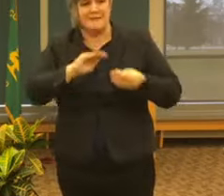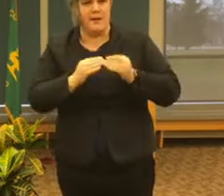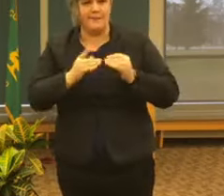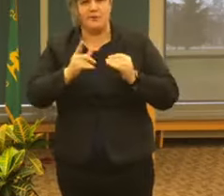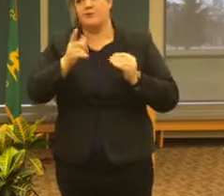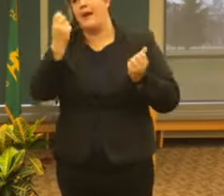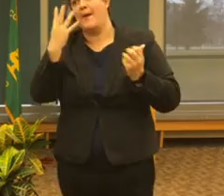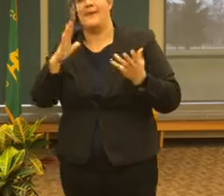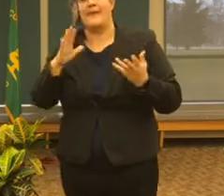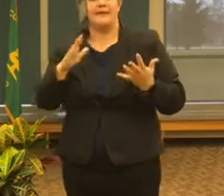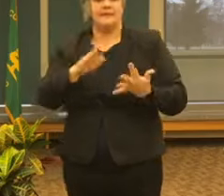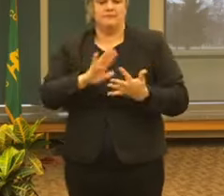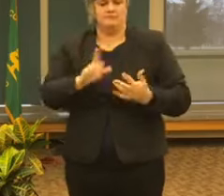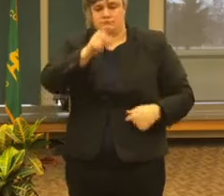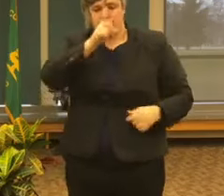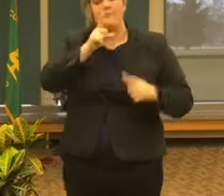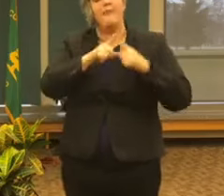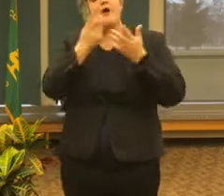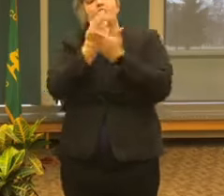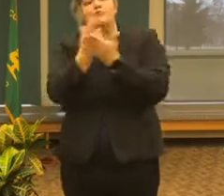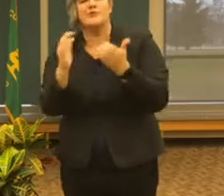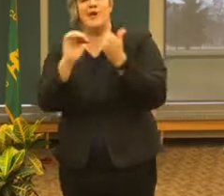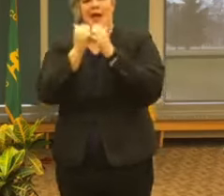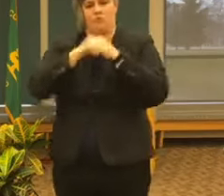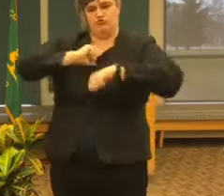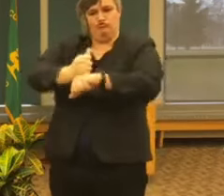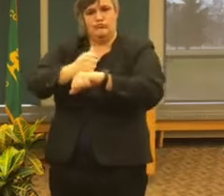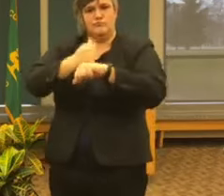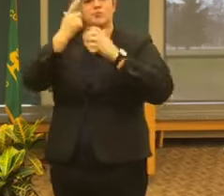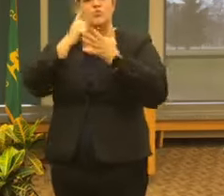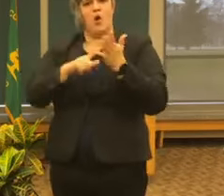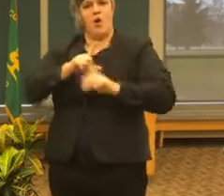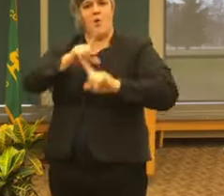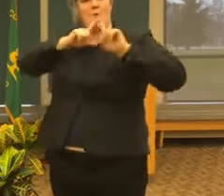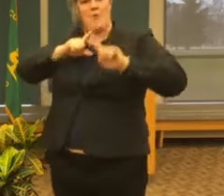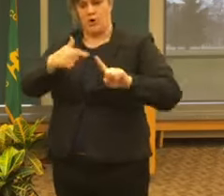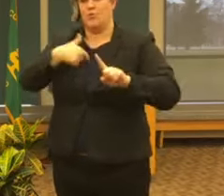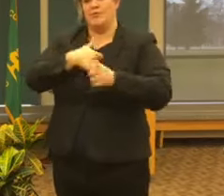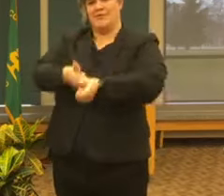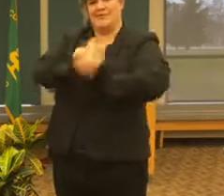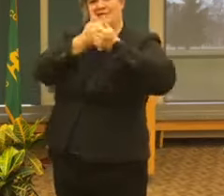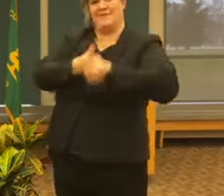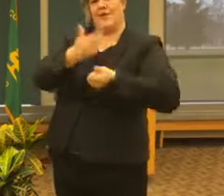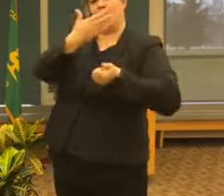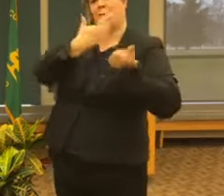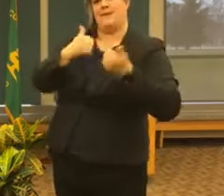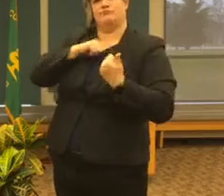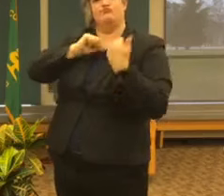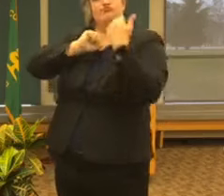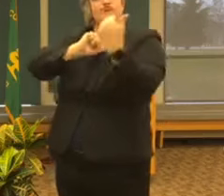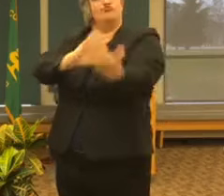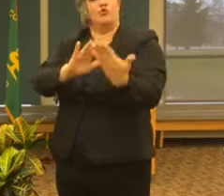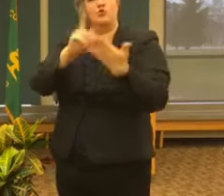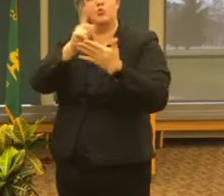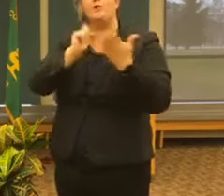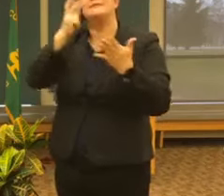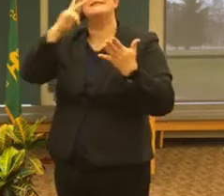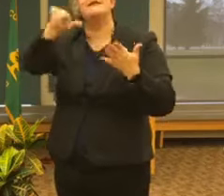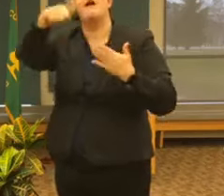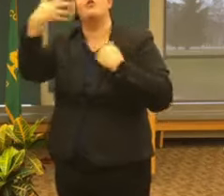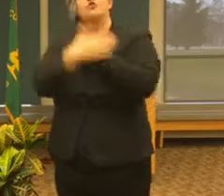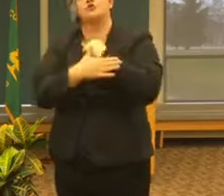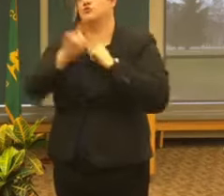of resources and orders, like our health order today. This is based on what we think are best practices that we're seeing in other places. So